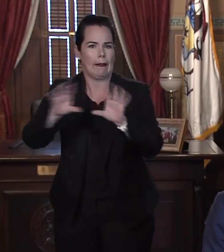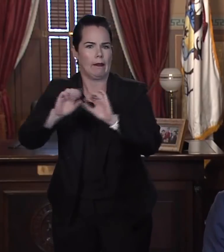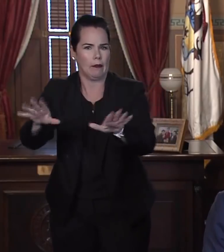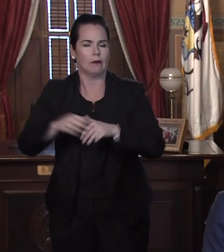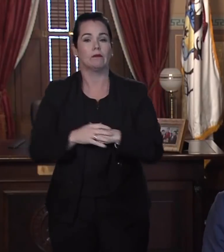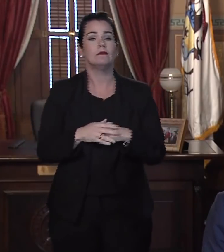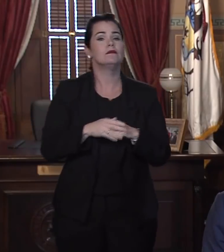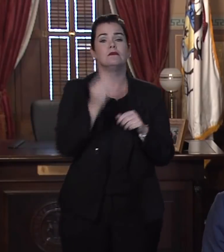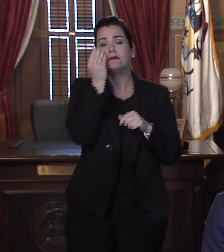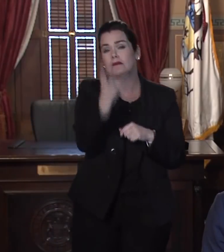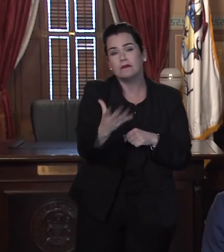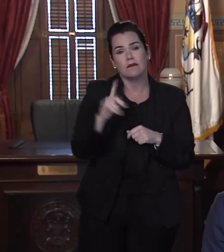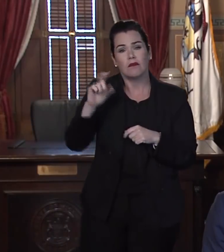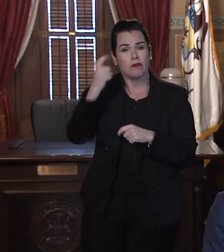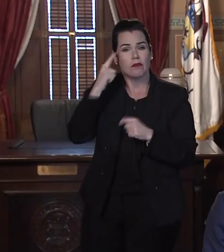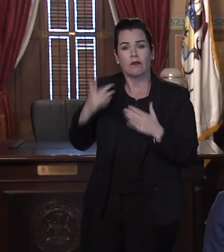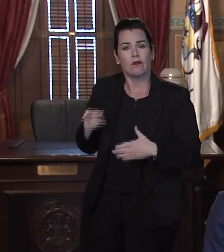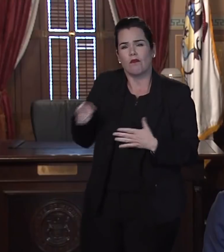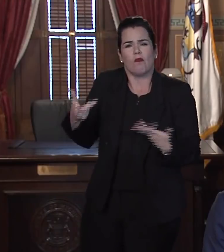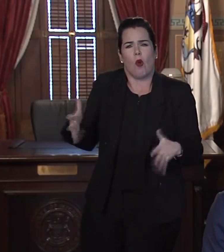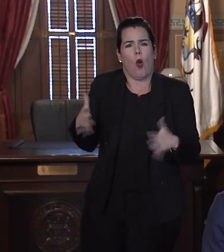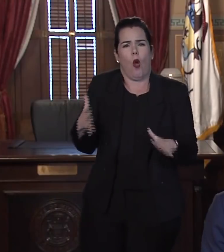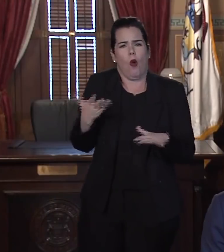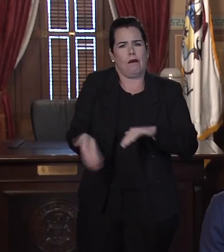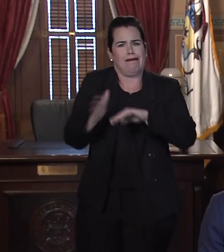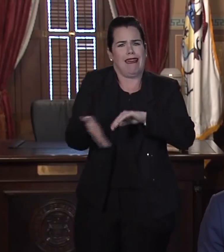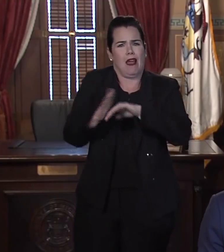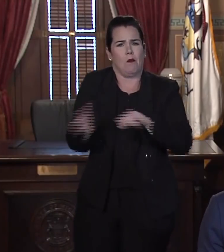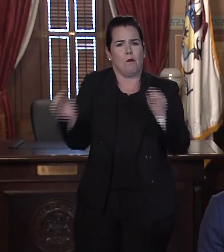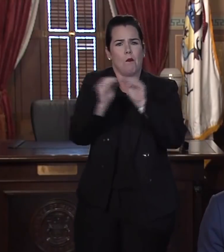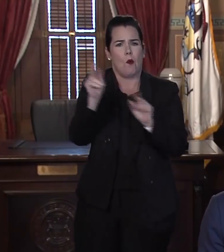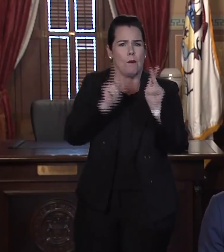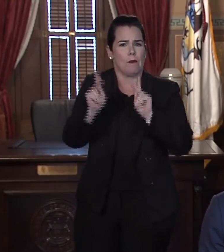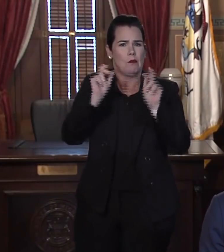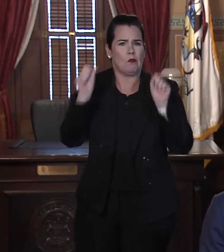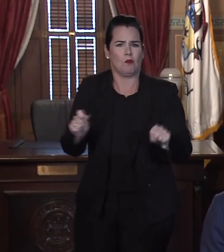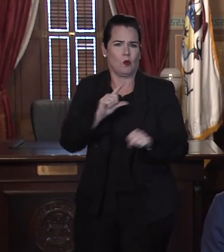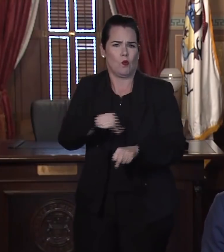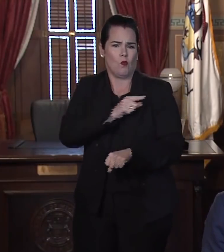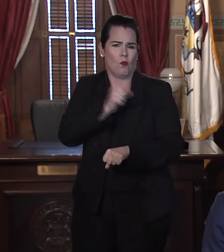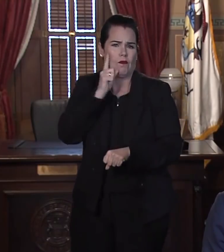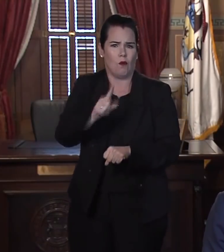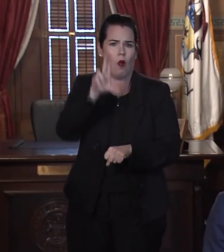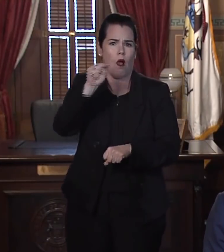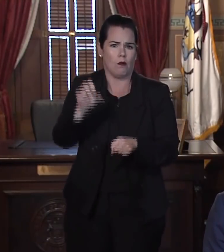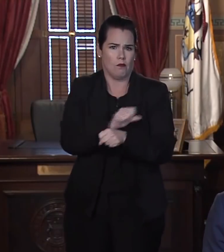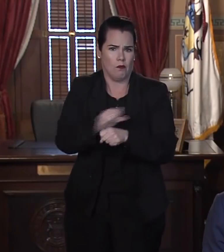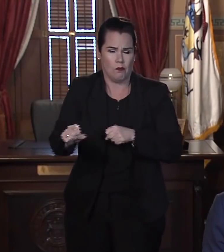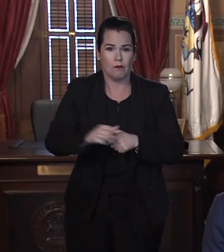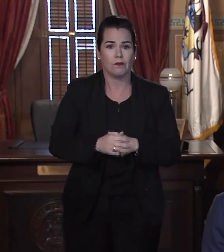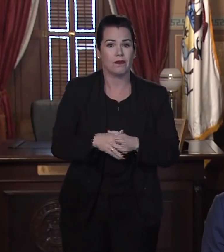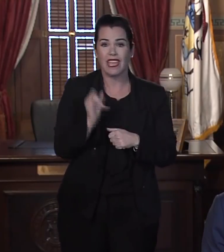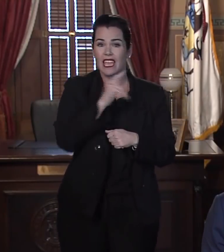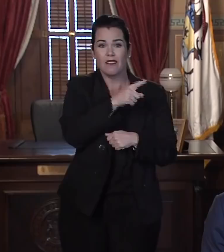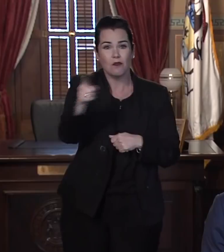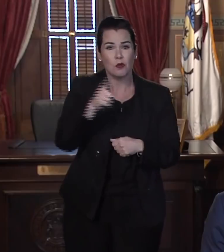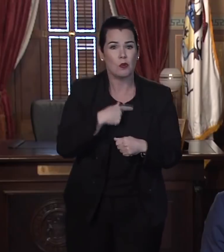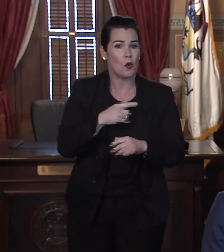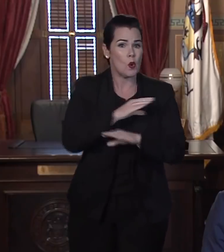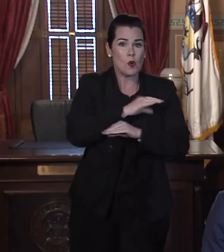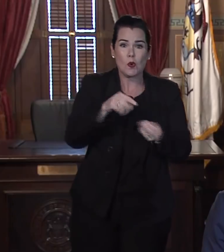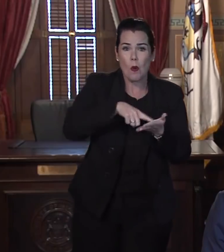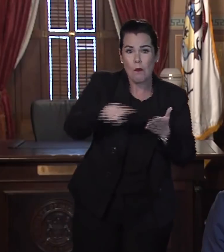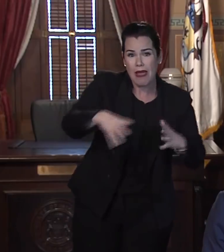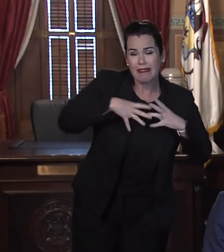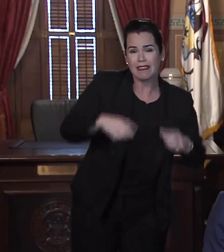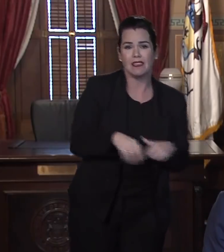had already expanded unemployment eligibility to those workers who have no paid leave but are sick or quarantined, to